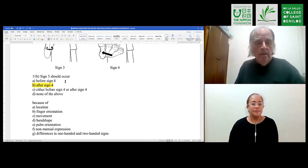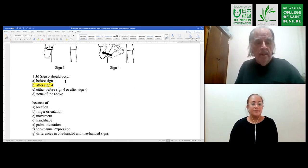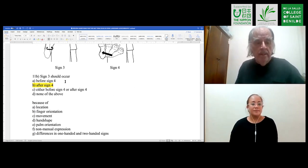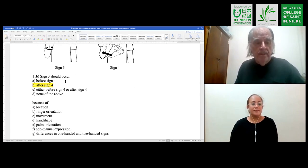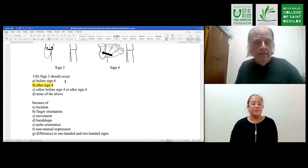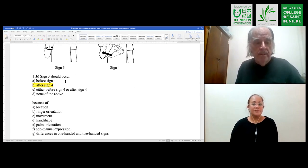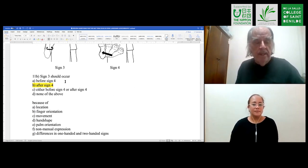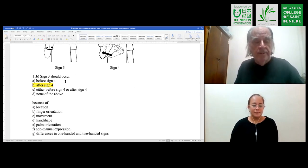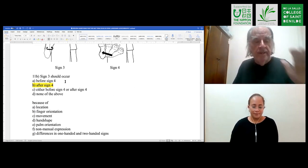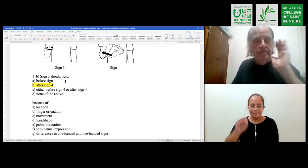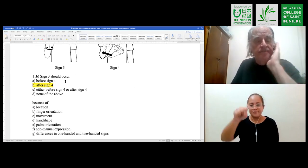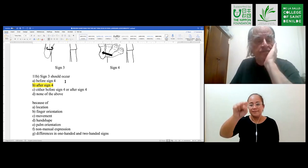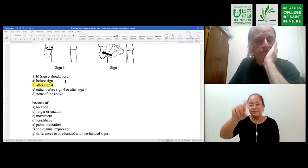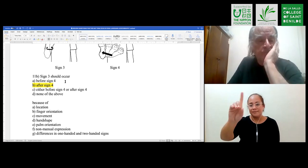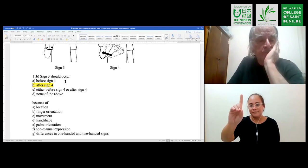Handshake. Yes, hand shape.